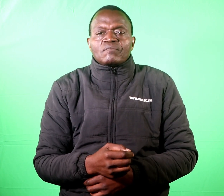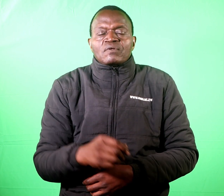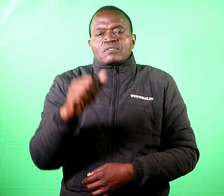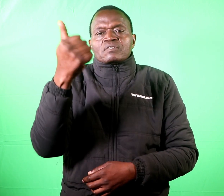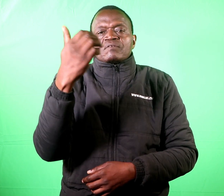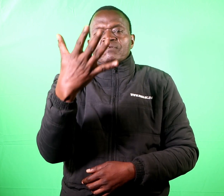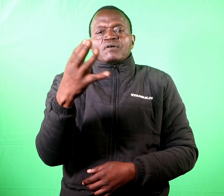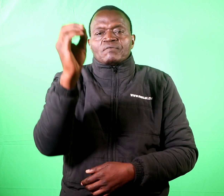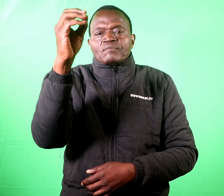65%,